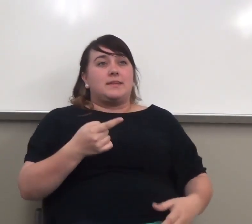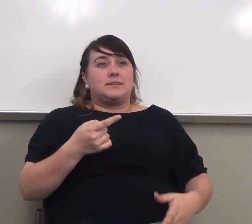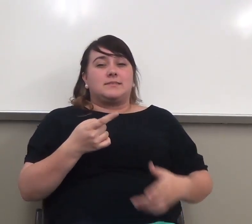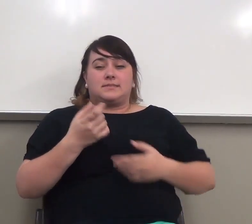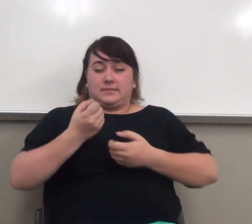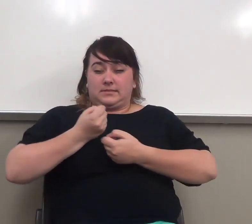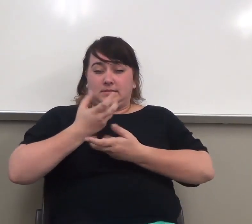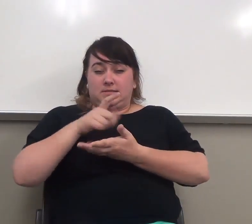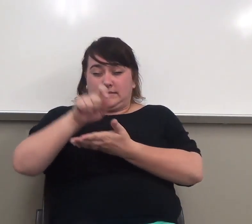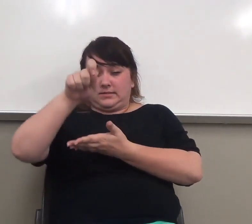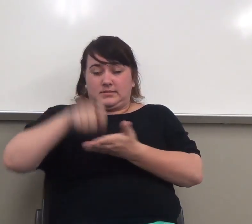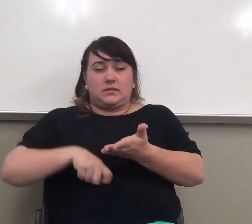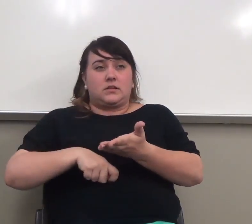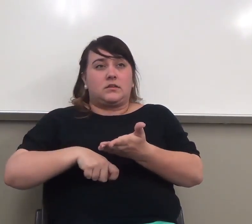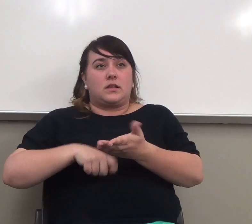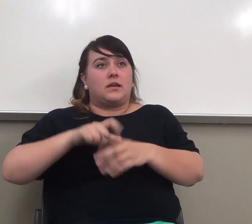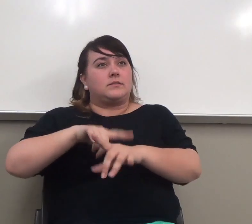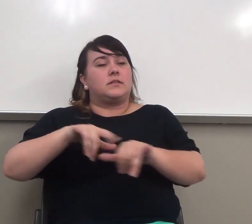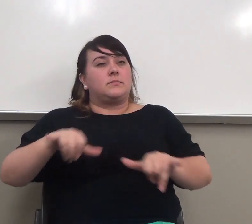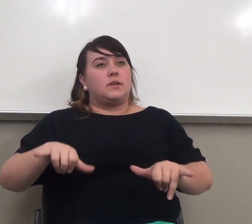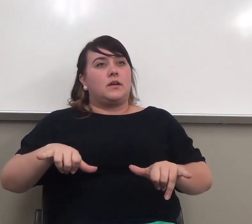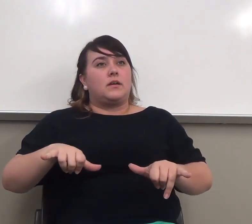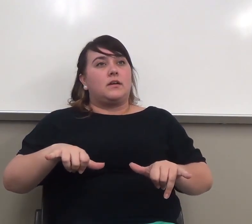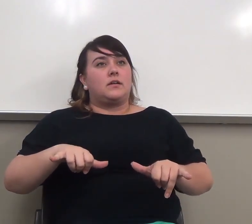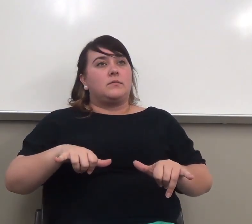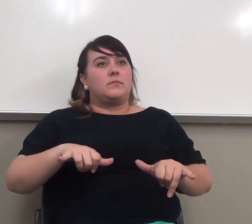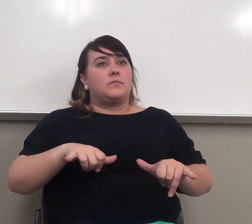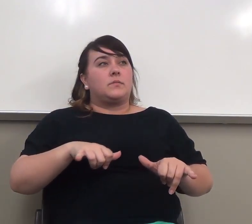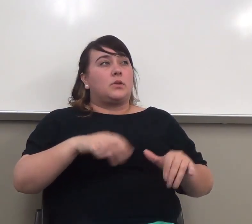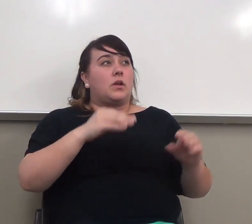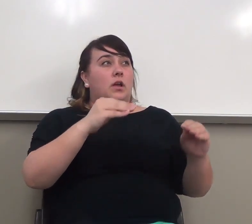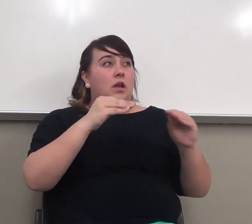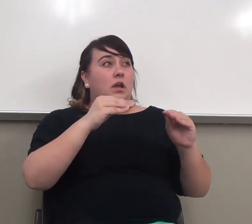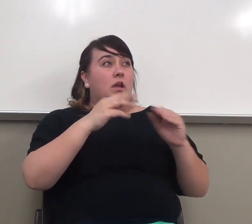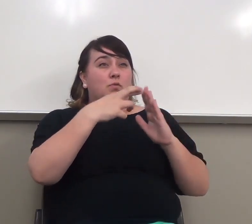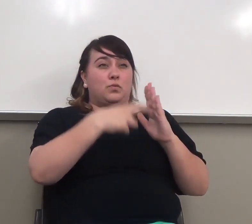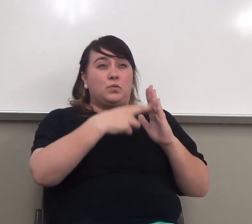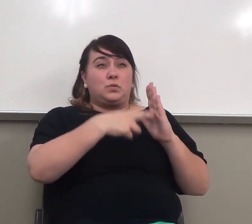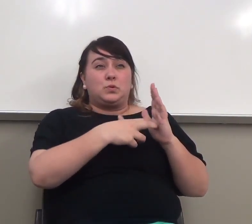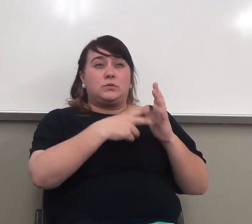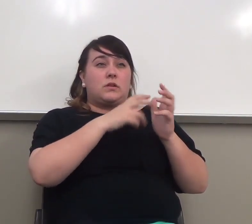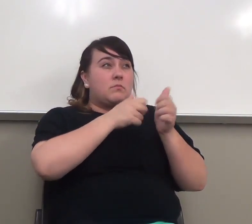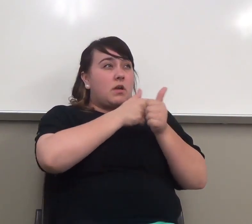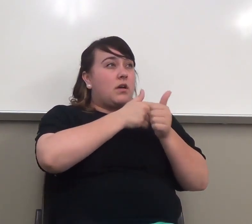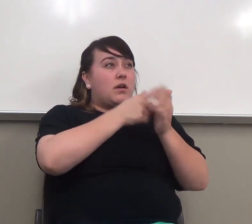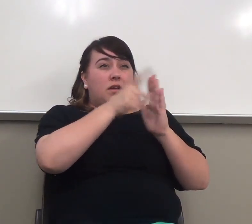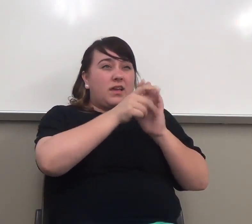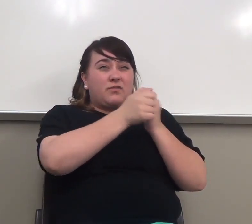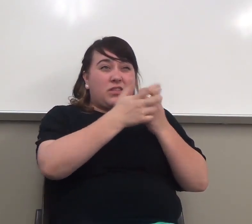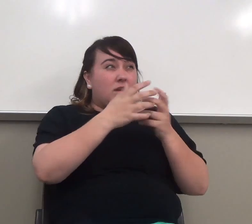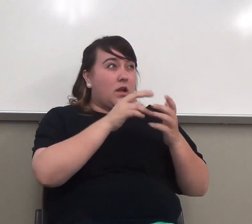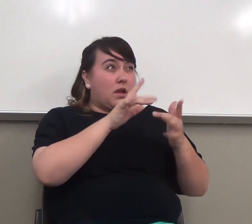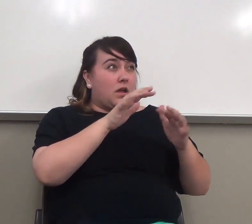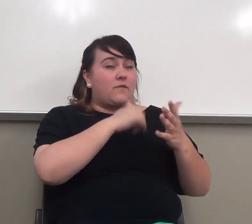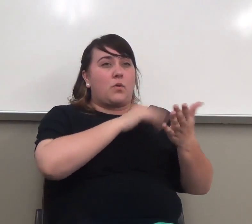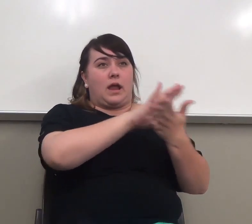because one of the reasons I use the journal in this class is to give you a place to do